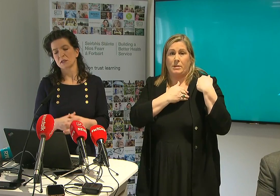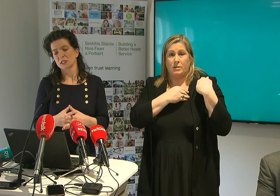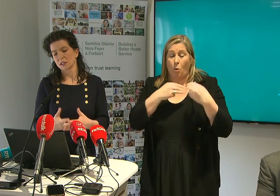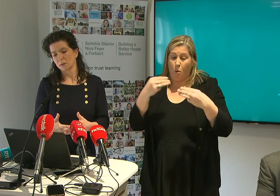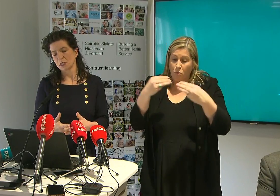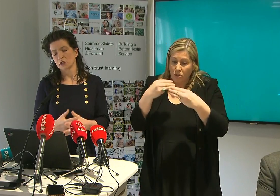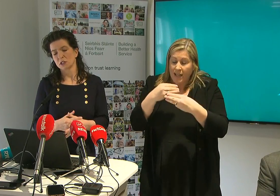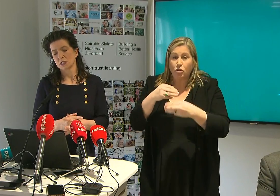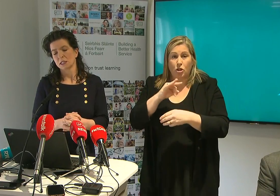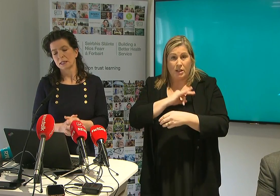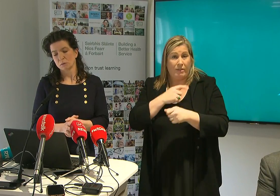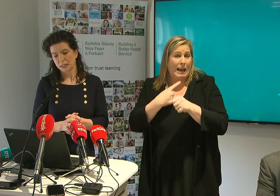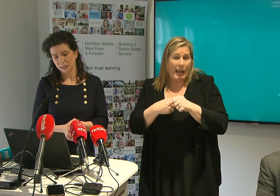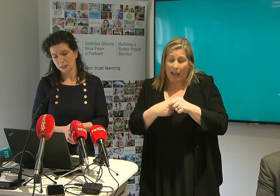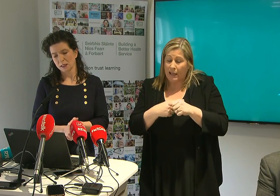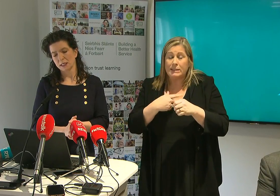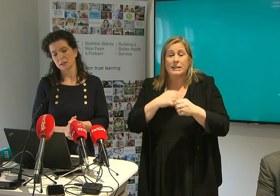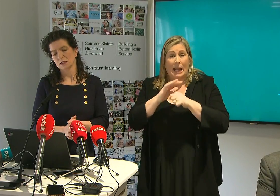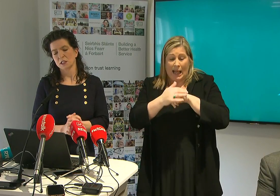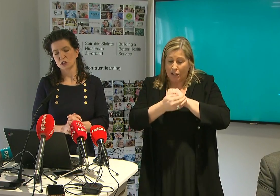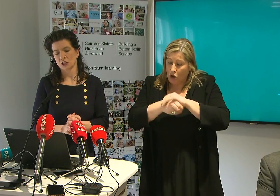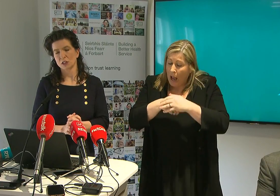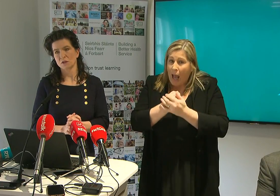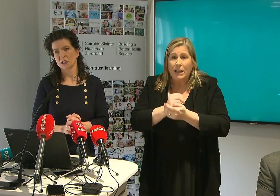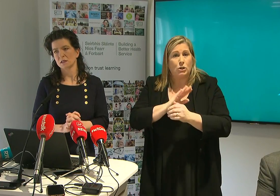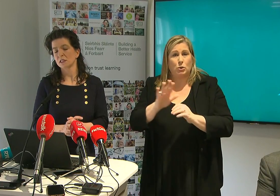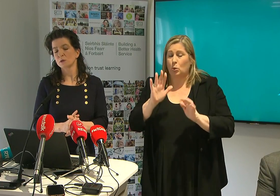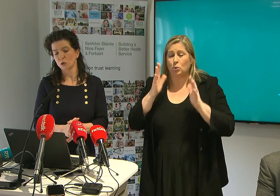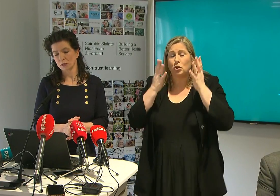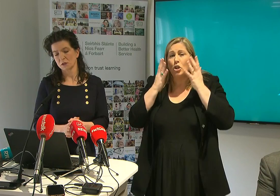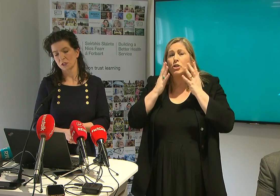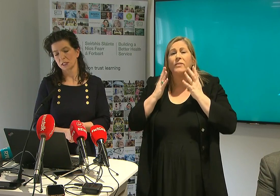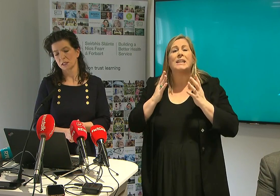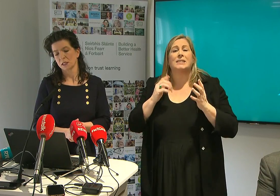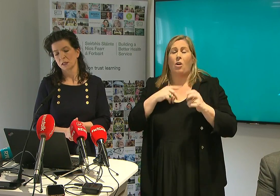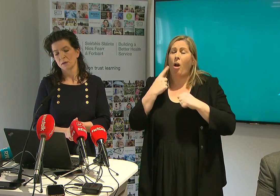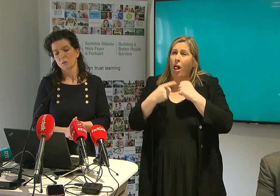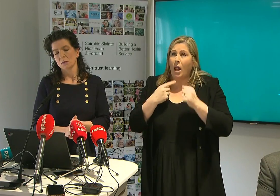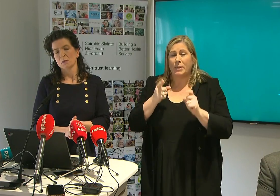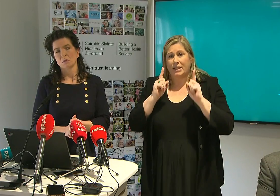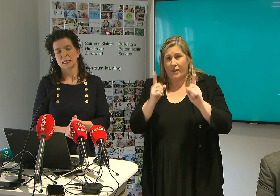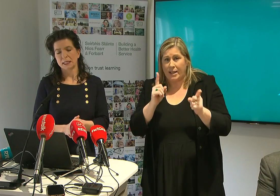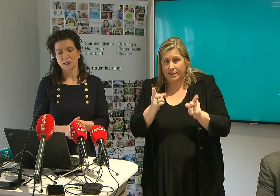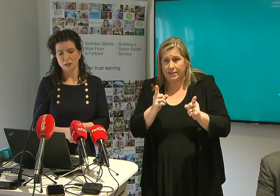protecting ourselves, again, I mentioned, cleaning the hands, not touching the face, these are always advised.